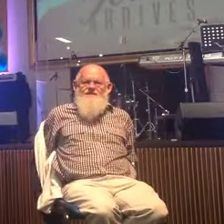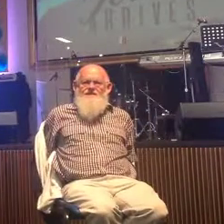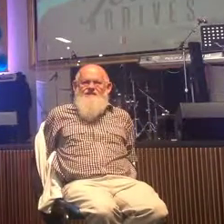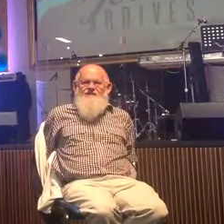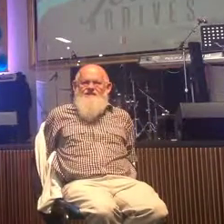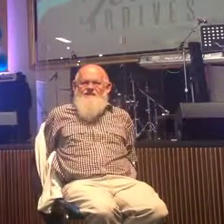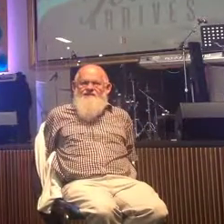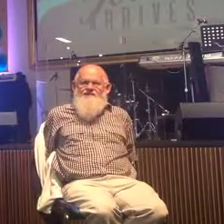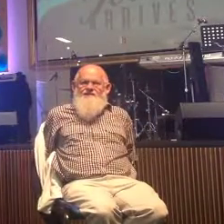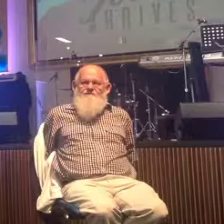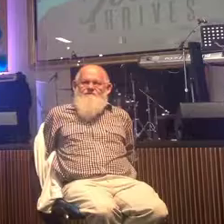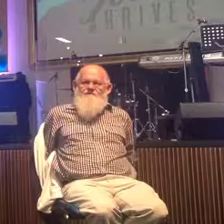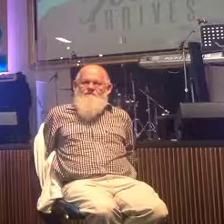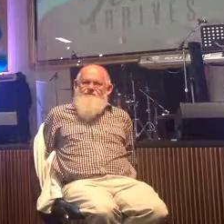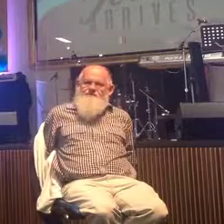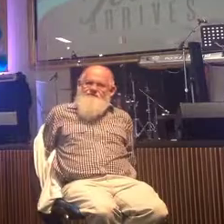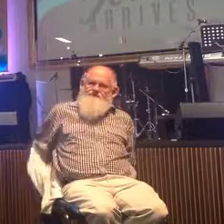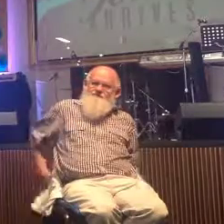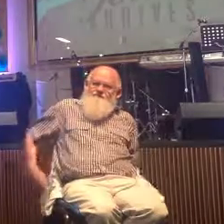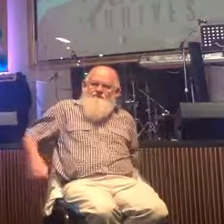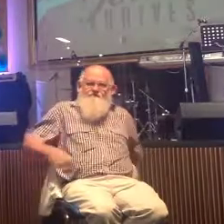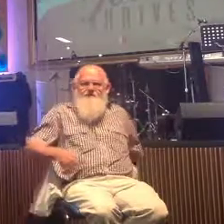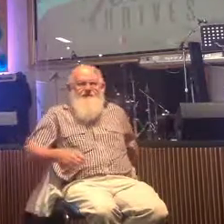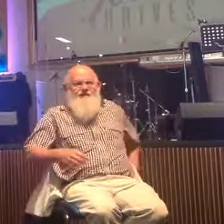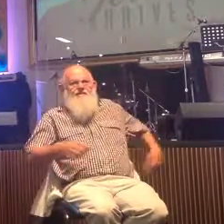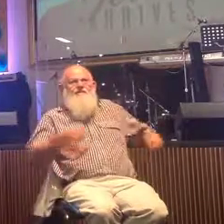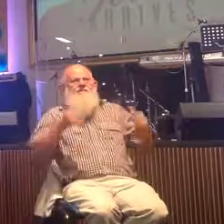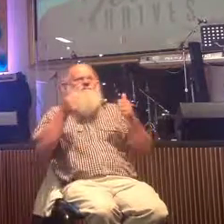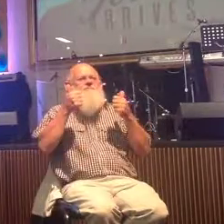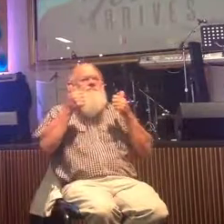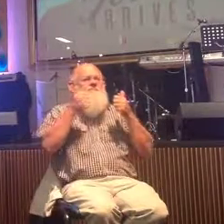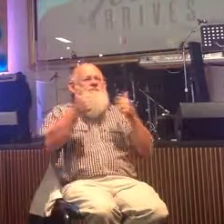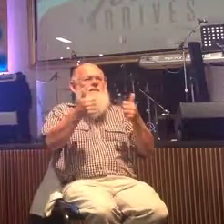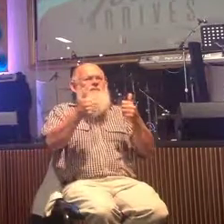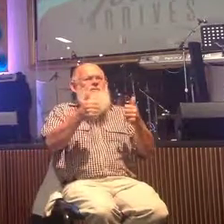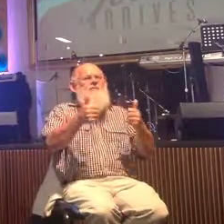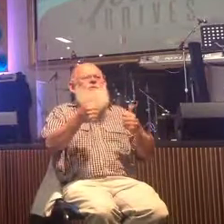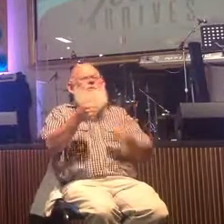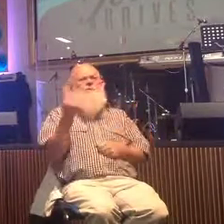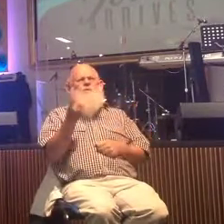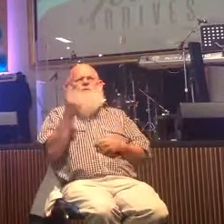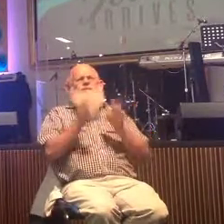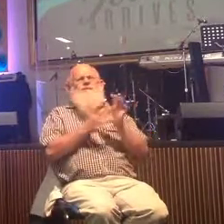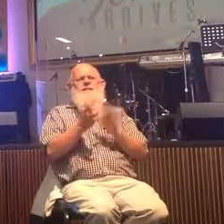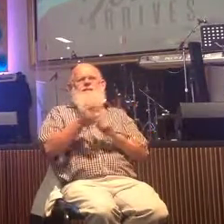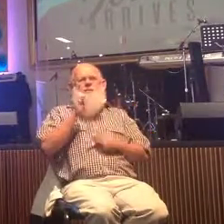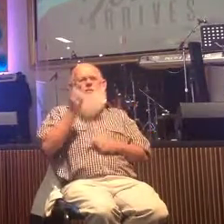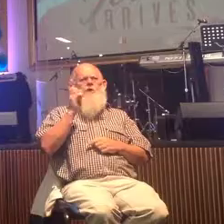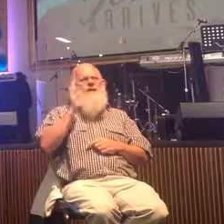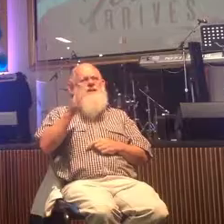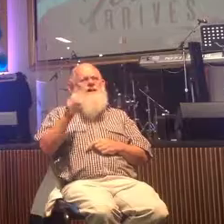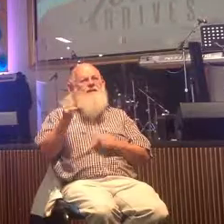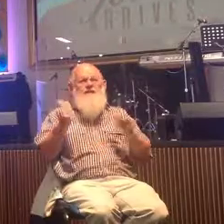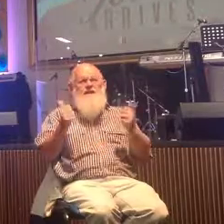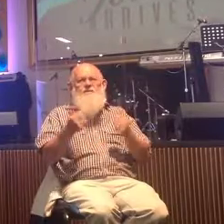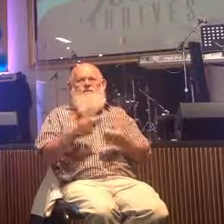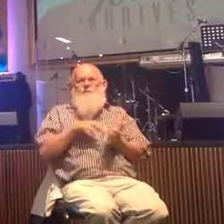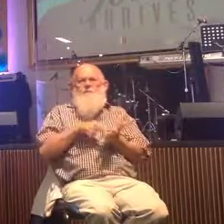button and just to be like, well, really it comes down to Jesus, who he is, what he's done, and we walk with